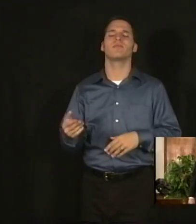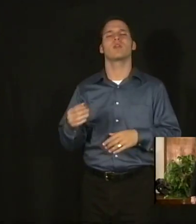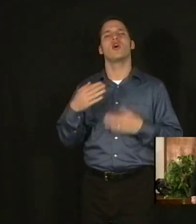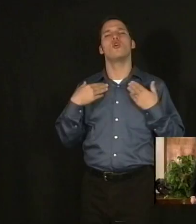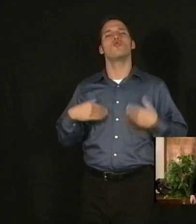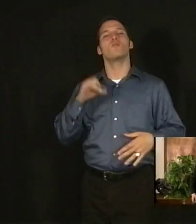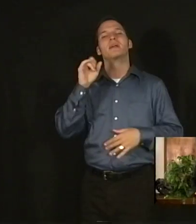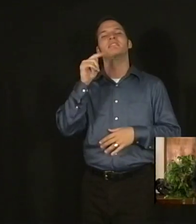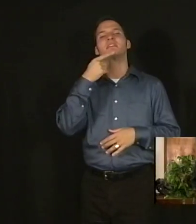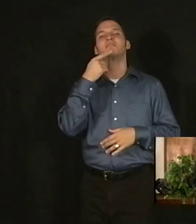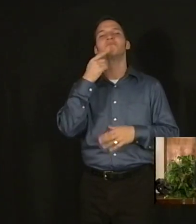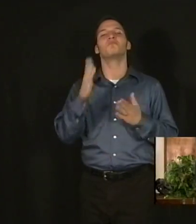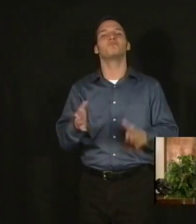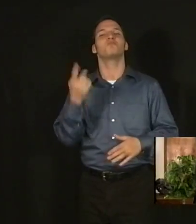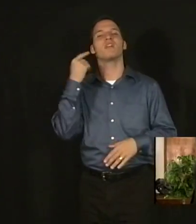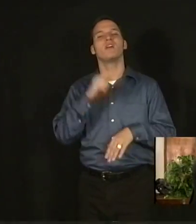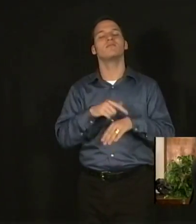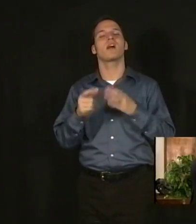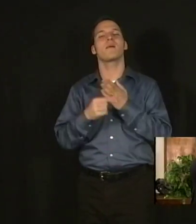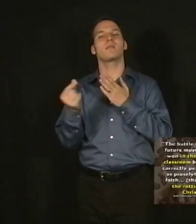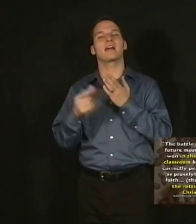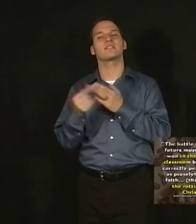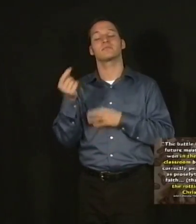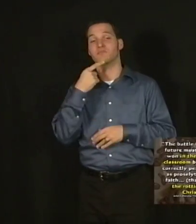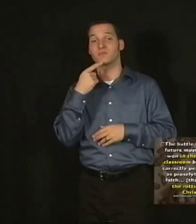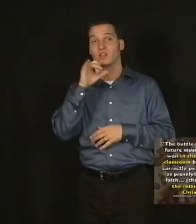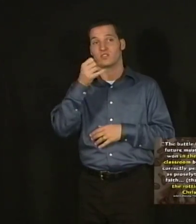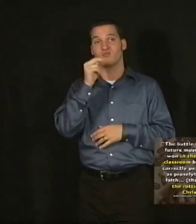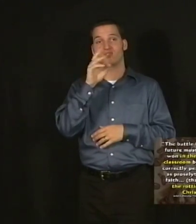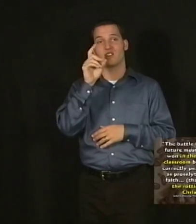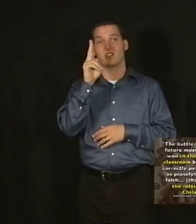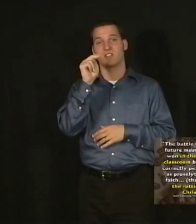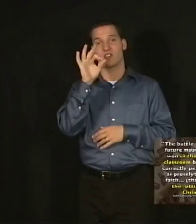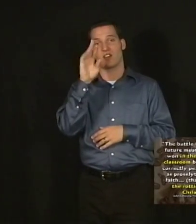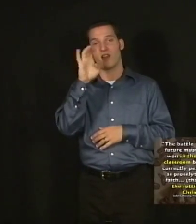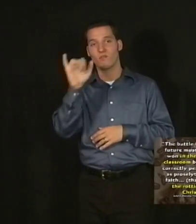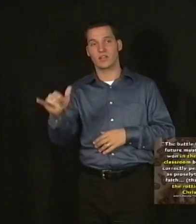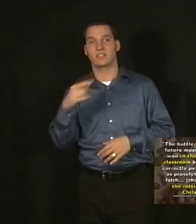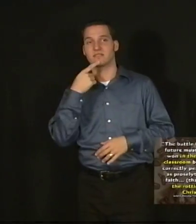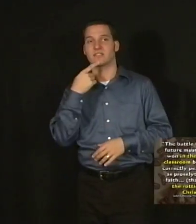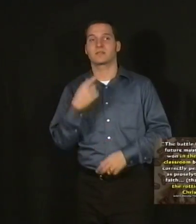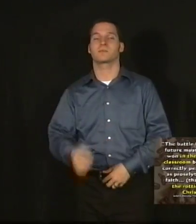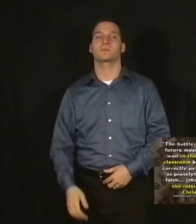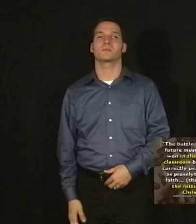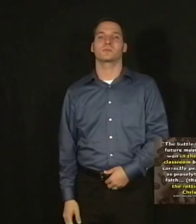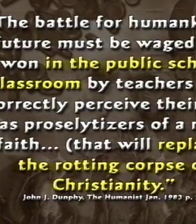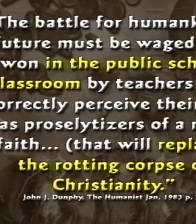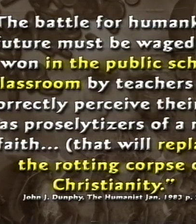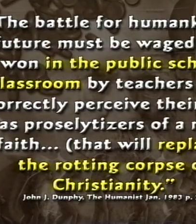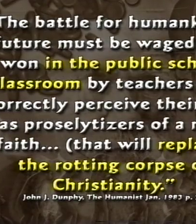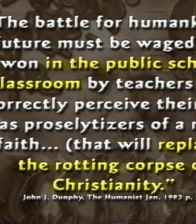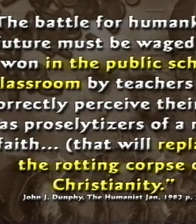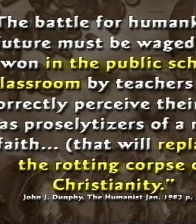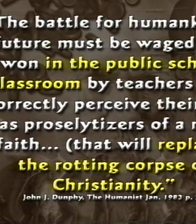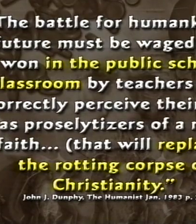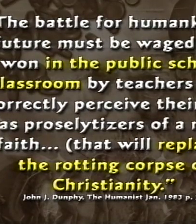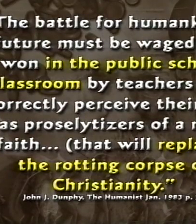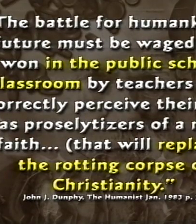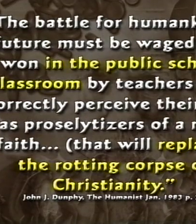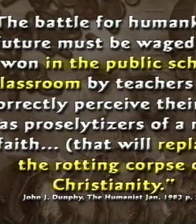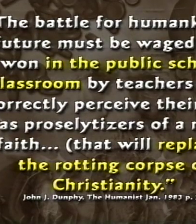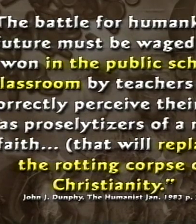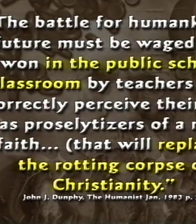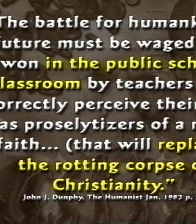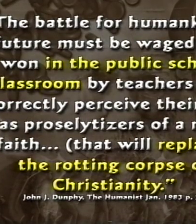A humanist said in the Humanist magazine, John Dunfree said, "The battle for mankind's future must be waged and won in the public school